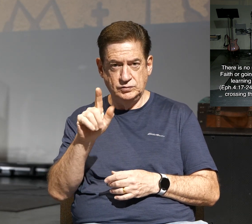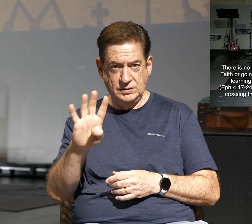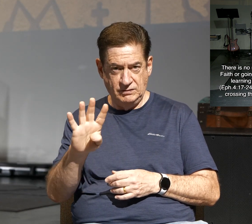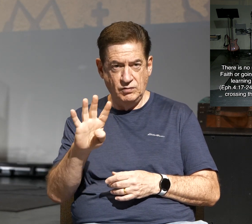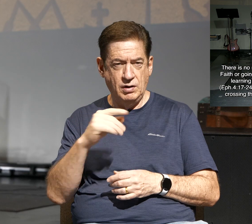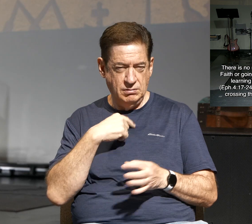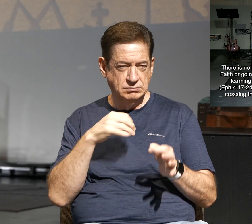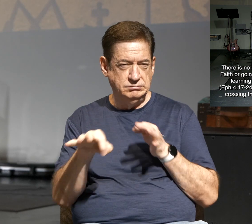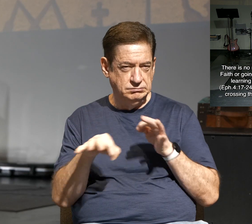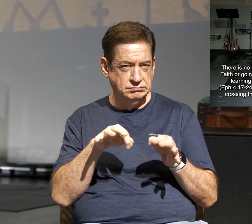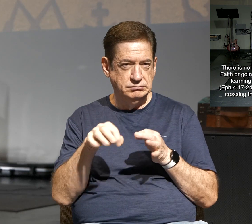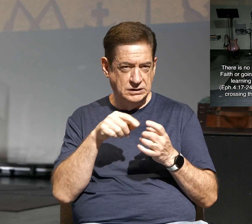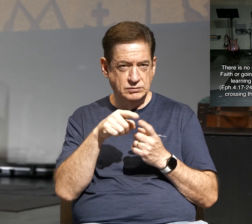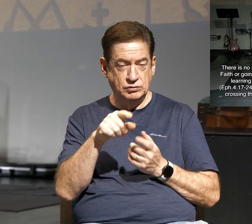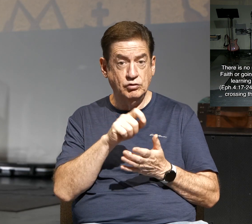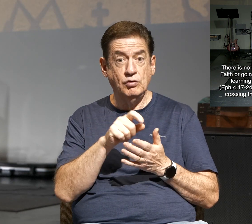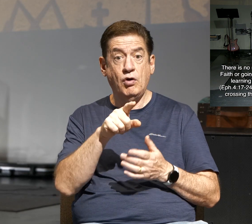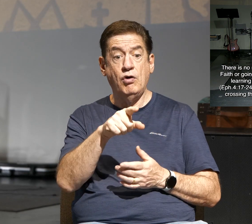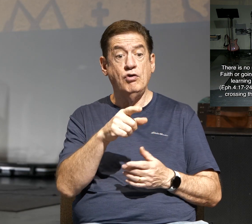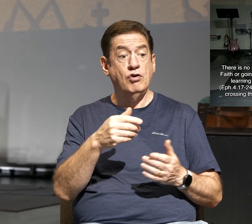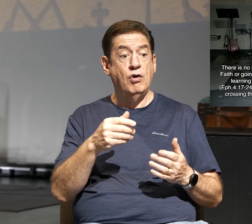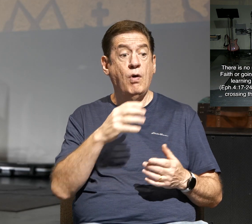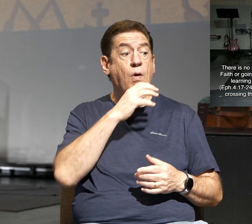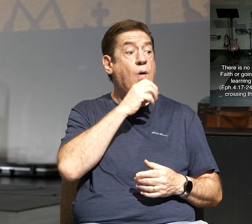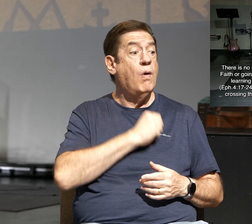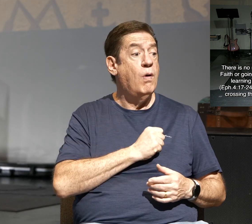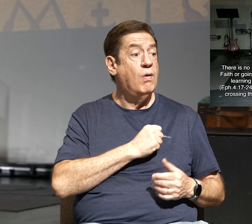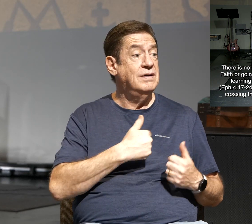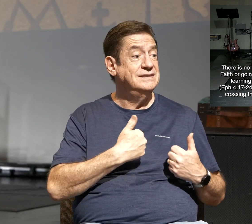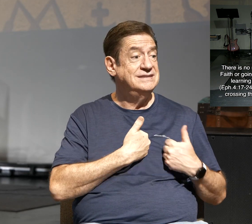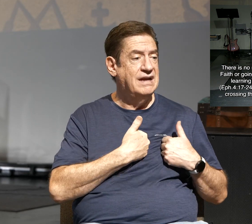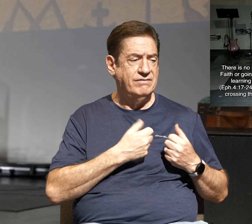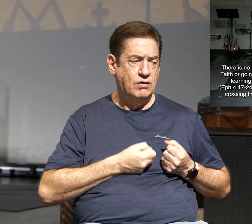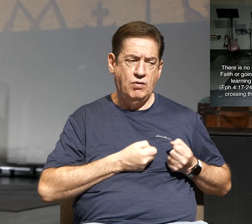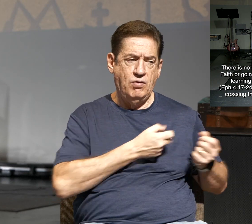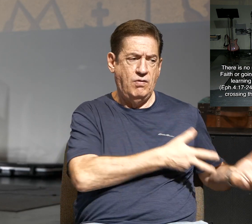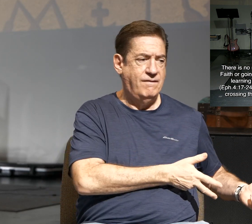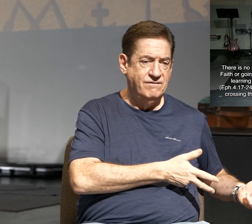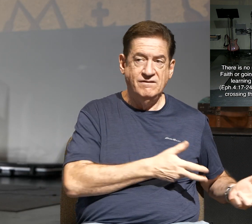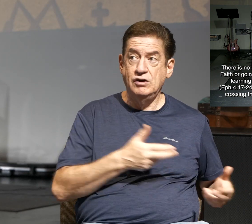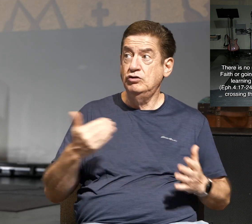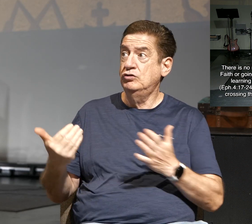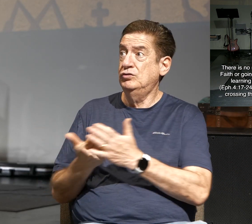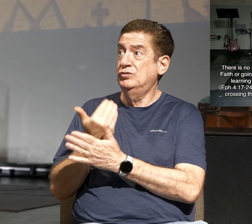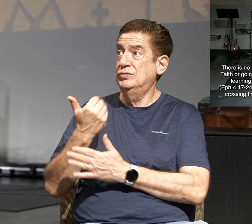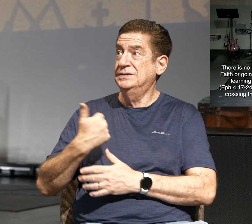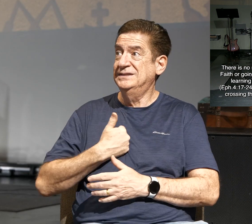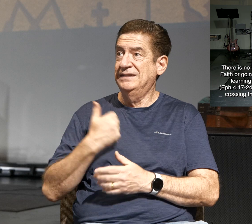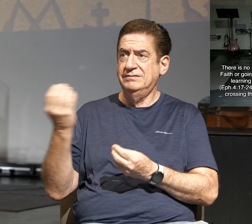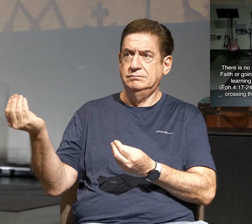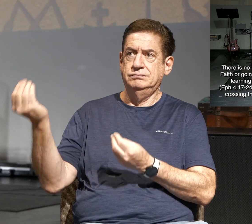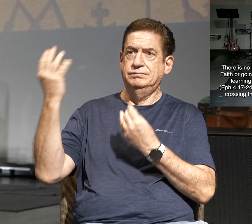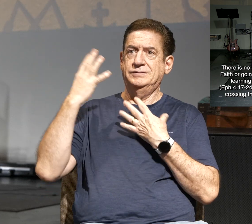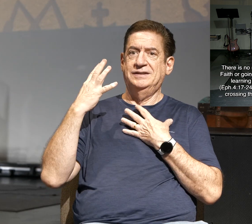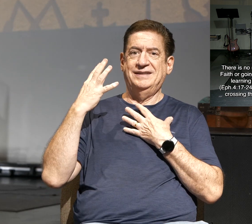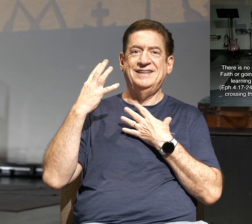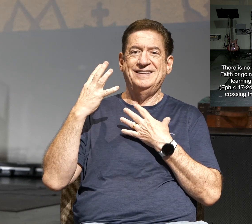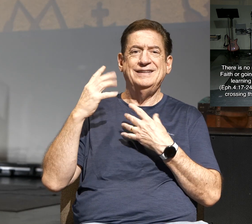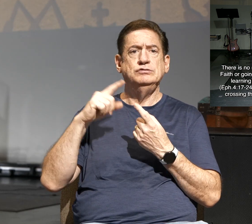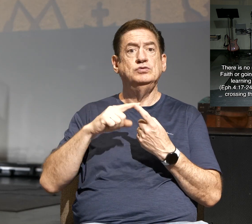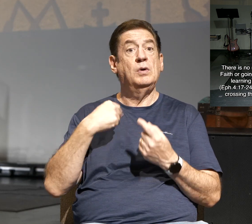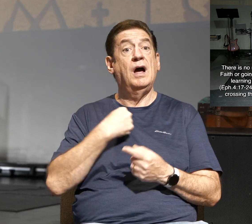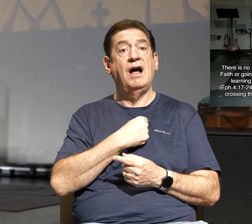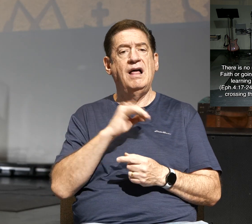notes. So putting off the old self and putting on the new self is to us what crossing